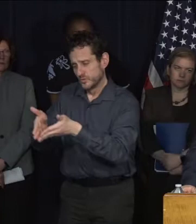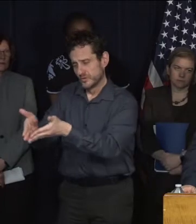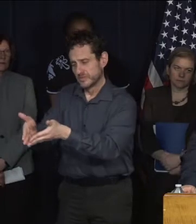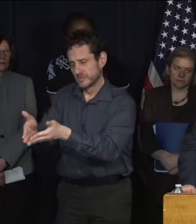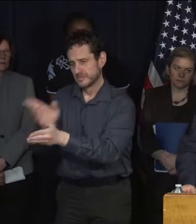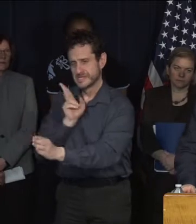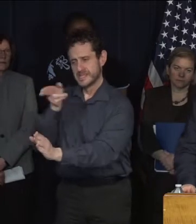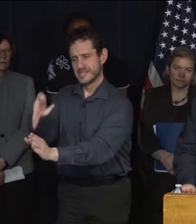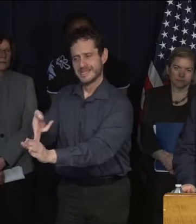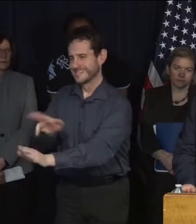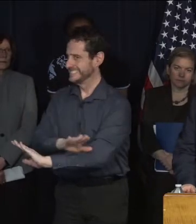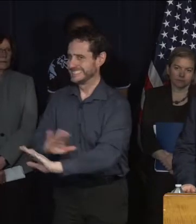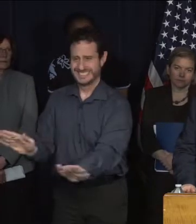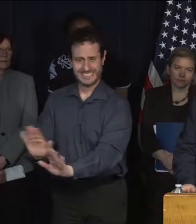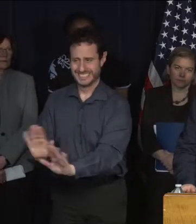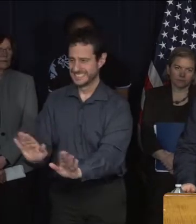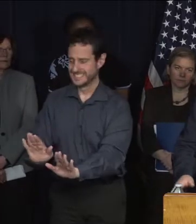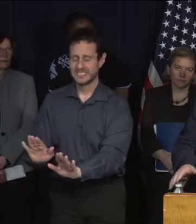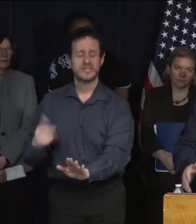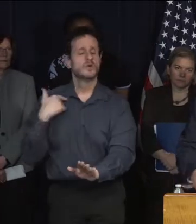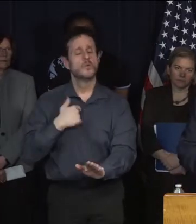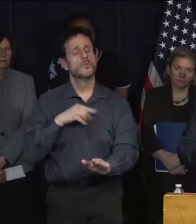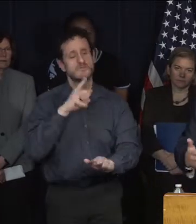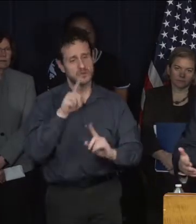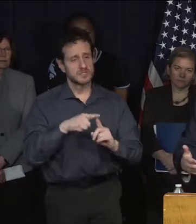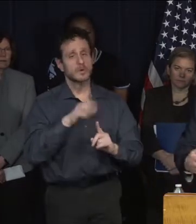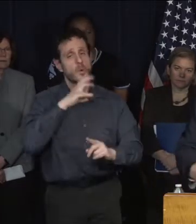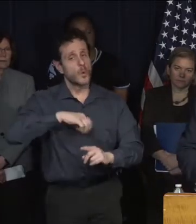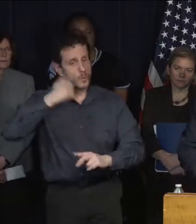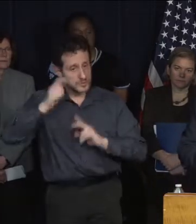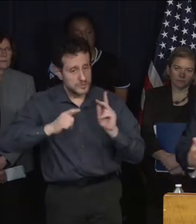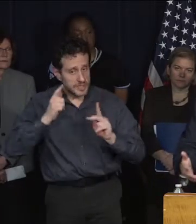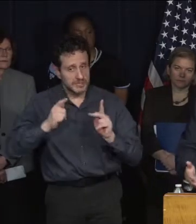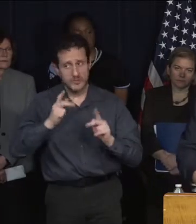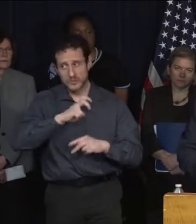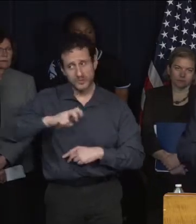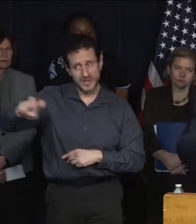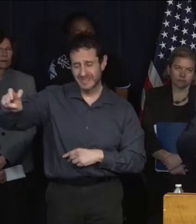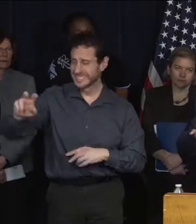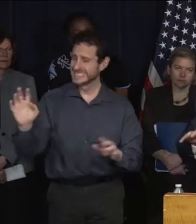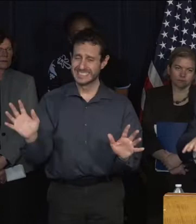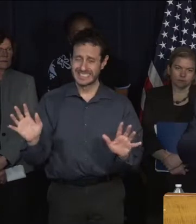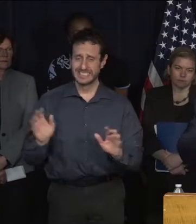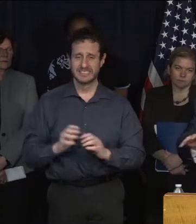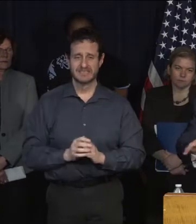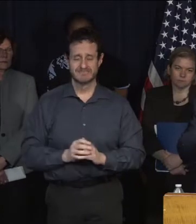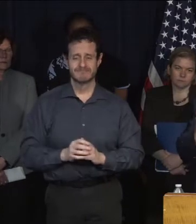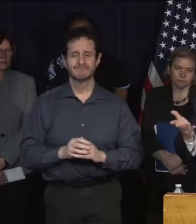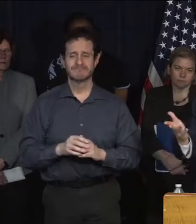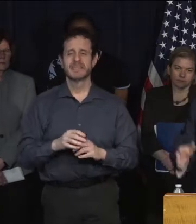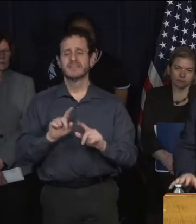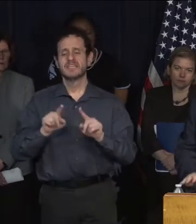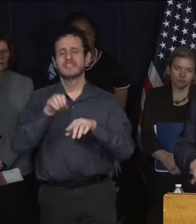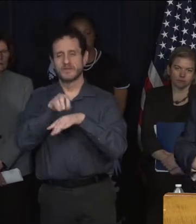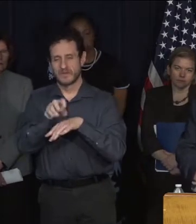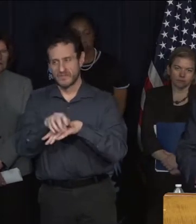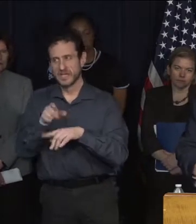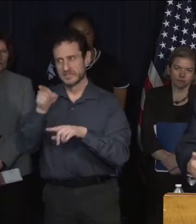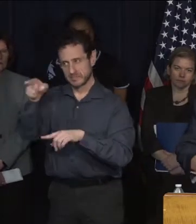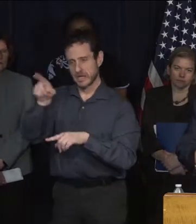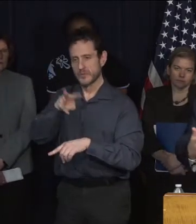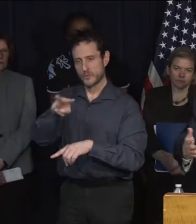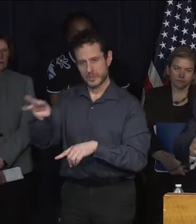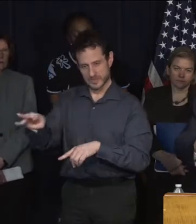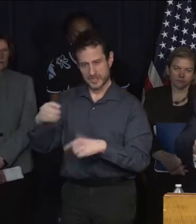been, you know, discussion about older people traveling, and those advisories are on the websites and available and